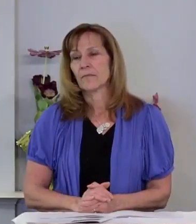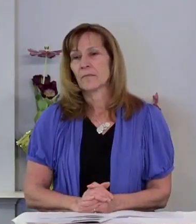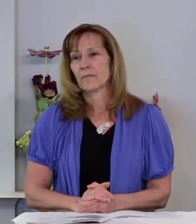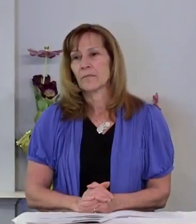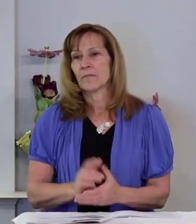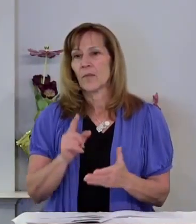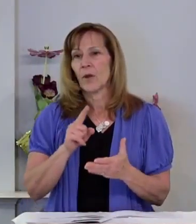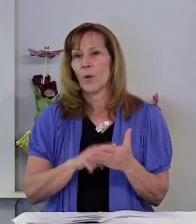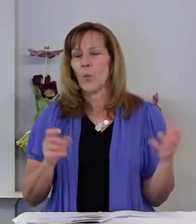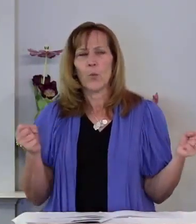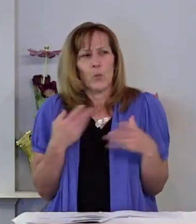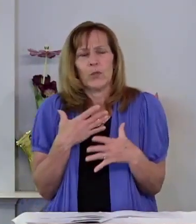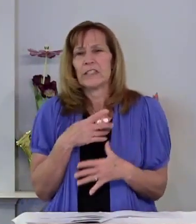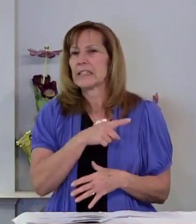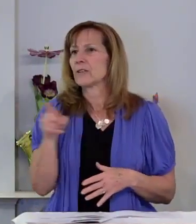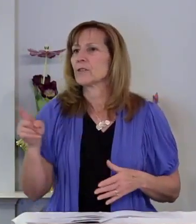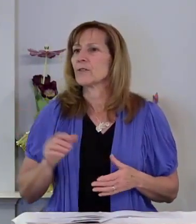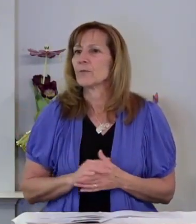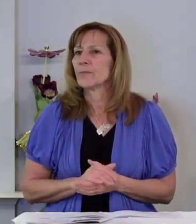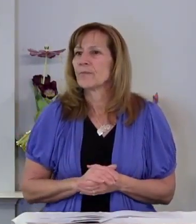What scares you?